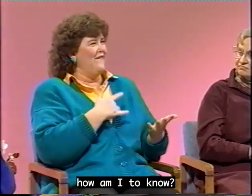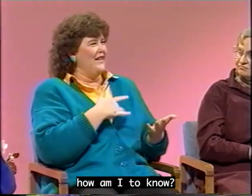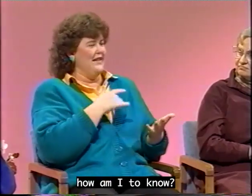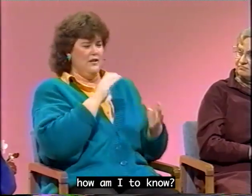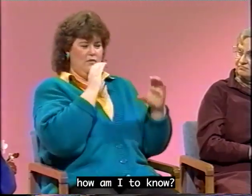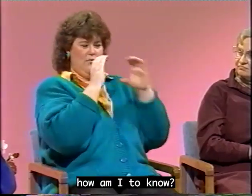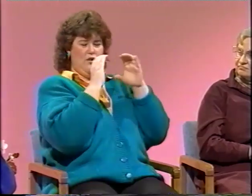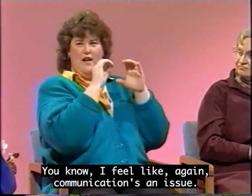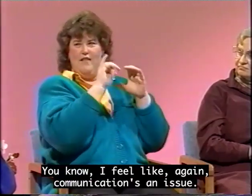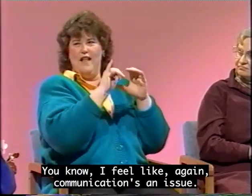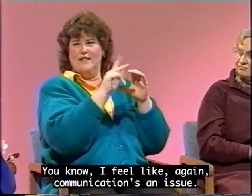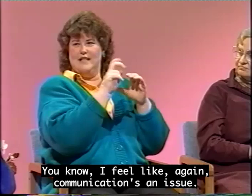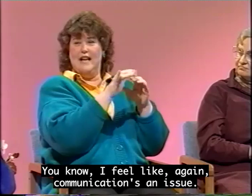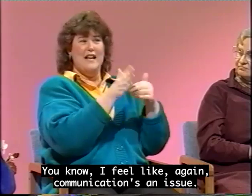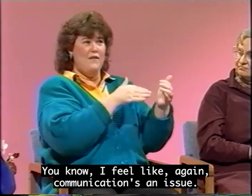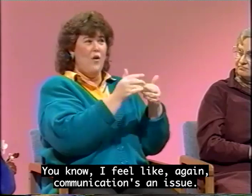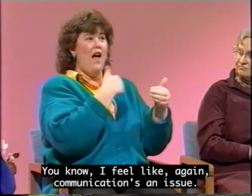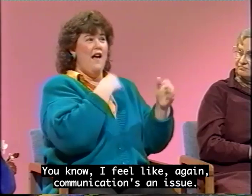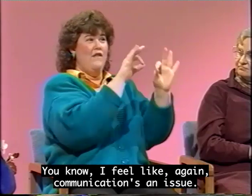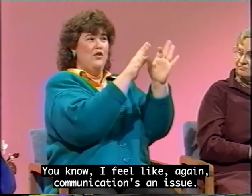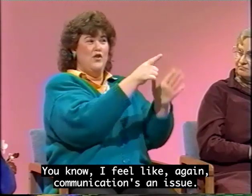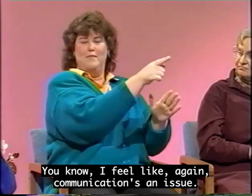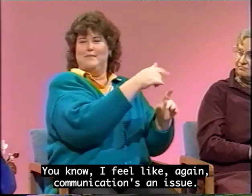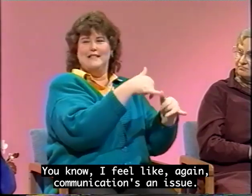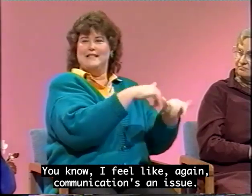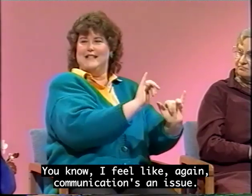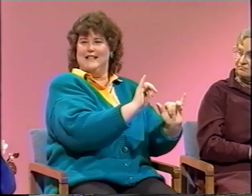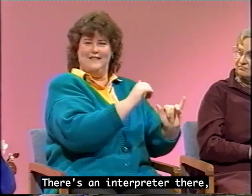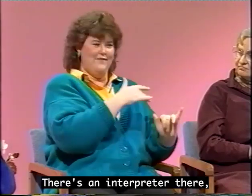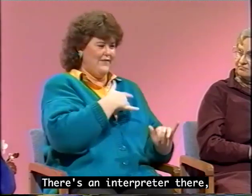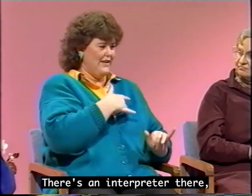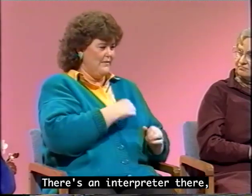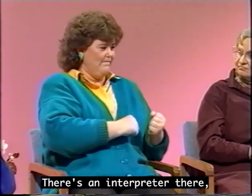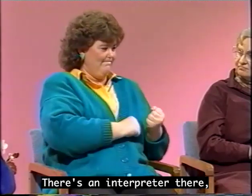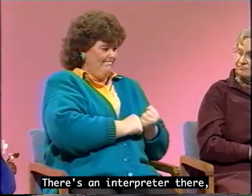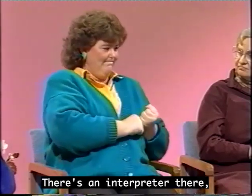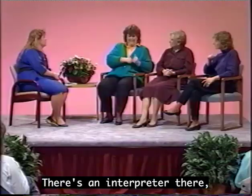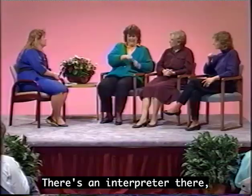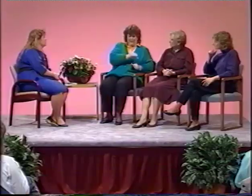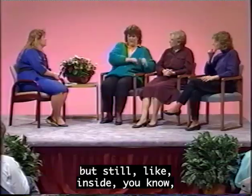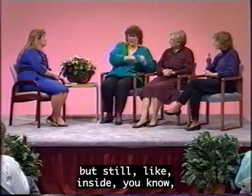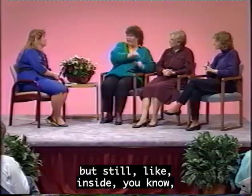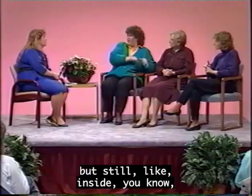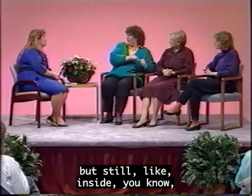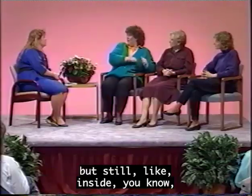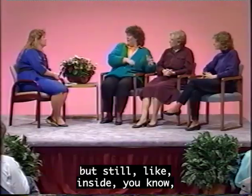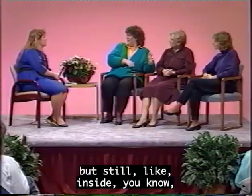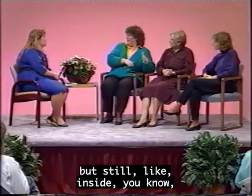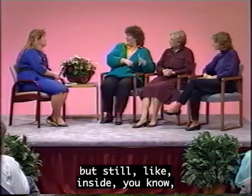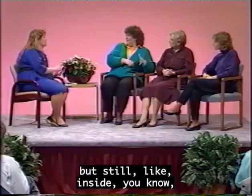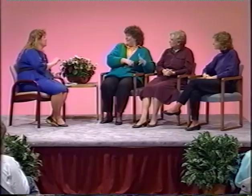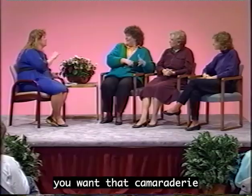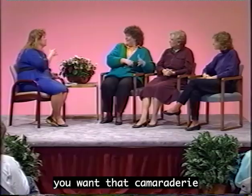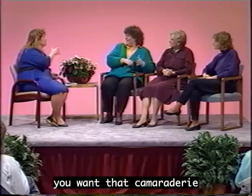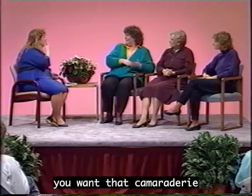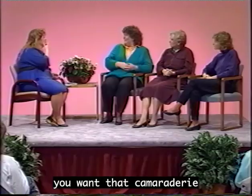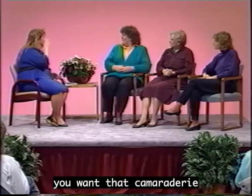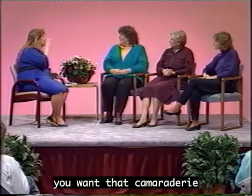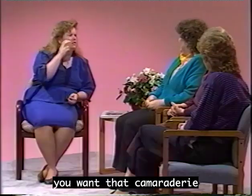know? I feel like, again, communication's an issue. There's an interpreter there, but still, like inside, you want that camaraderie and